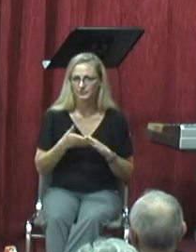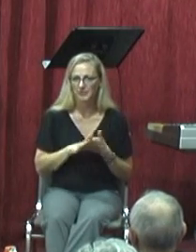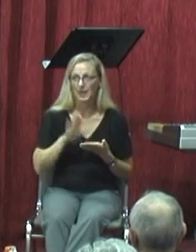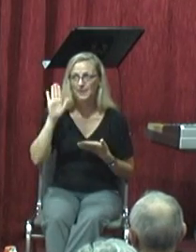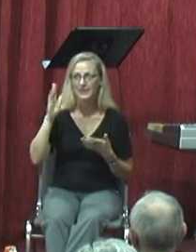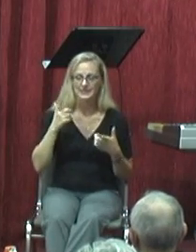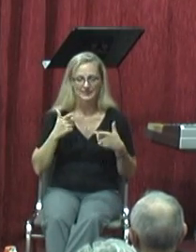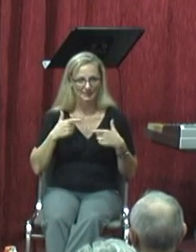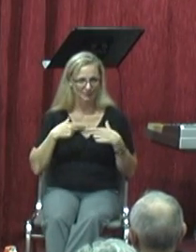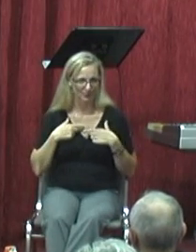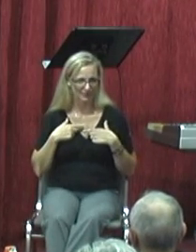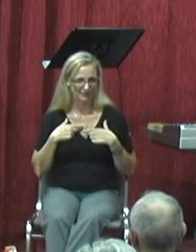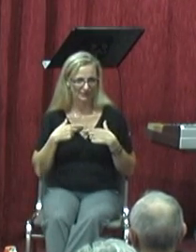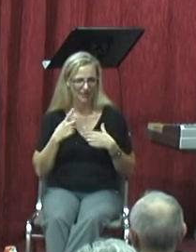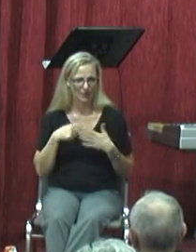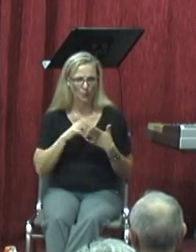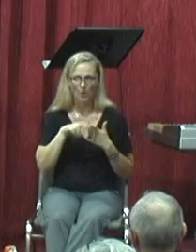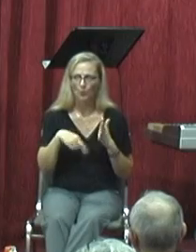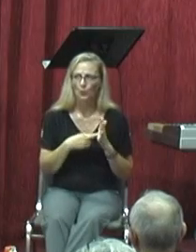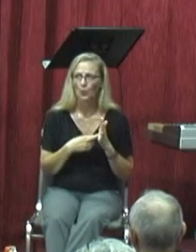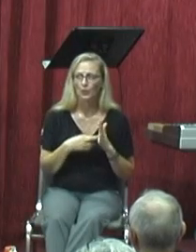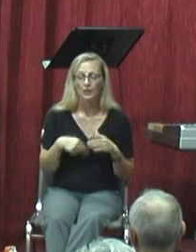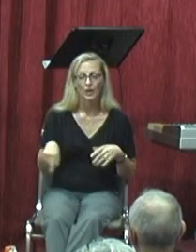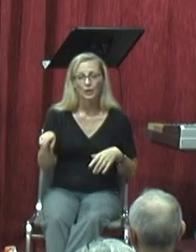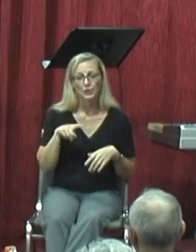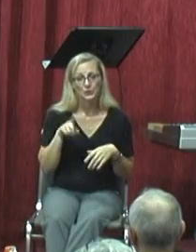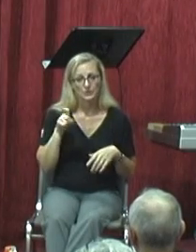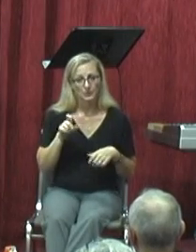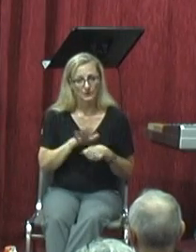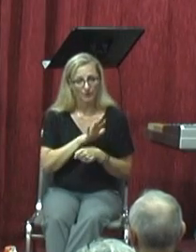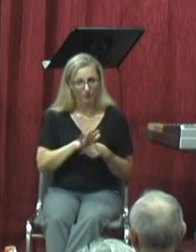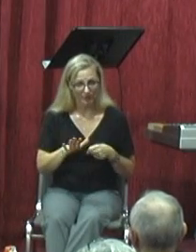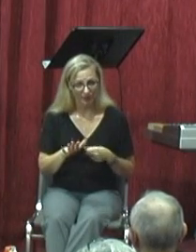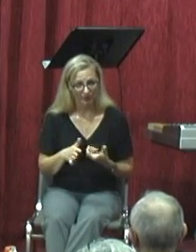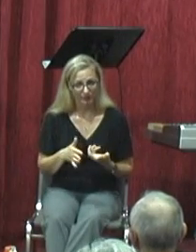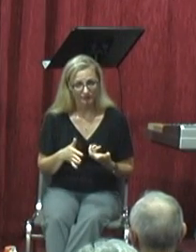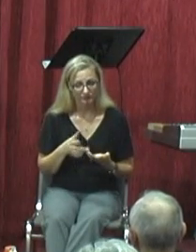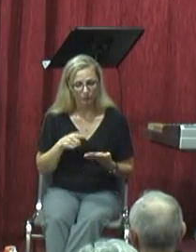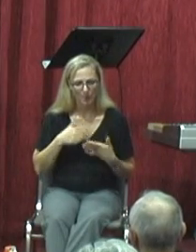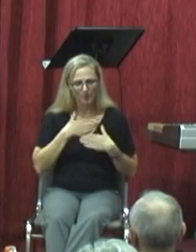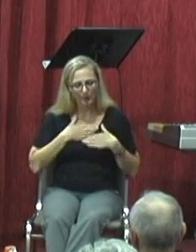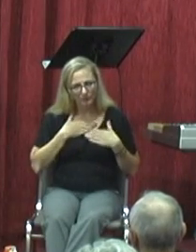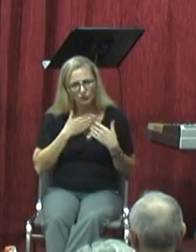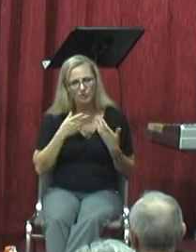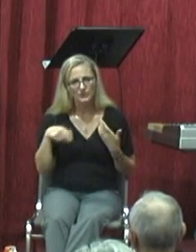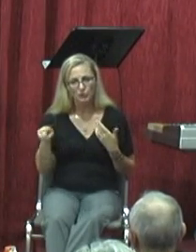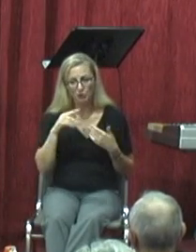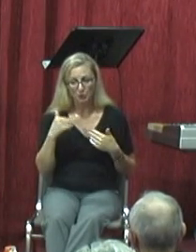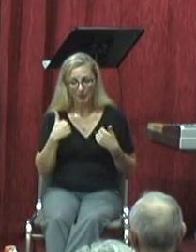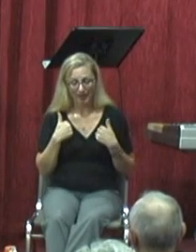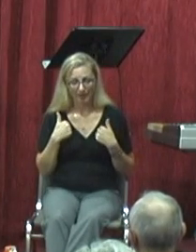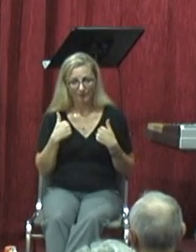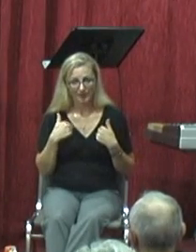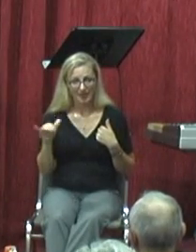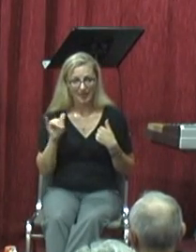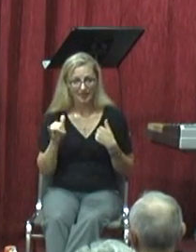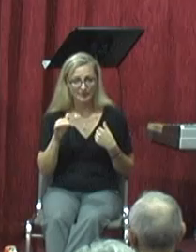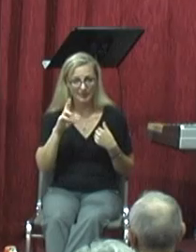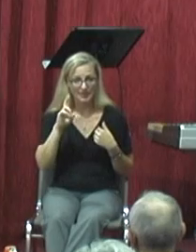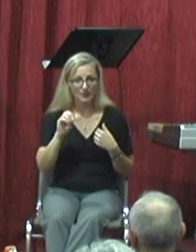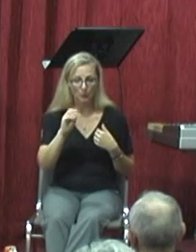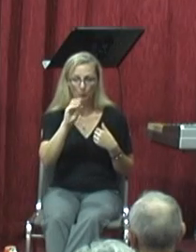Kohen? And what roles are you to fulfill? And what privileges do you have as a